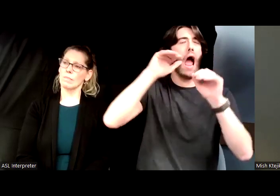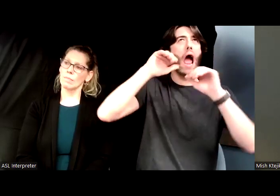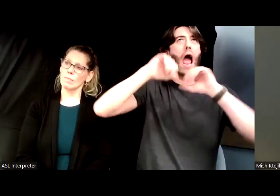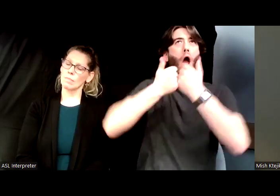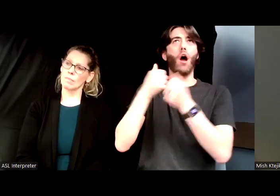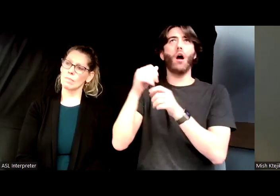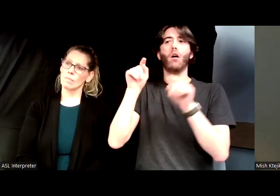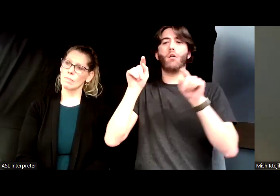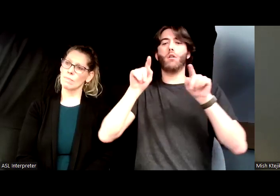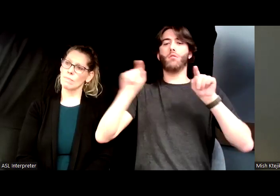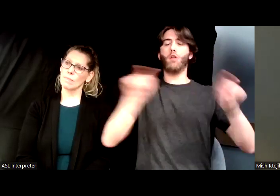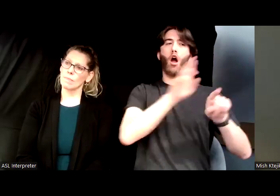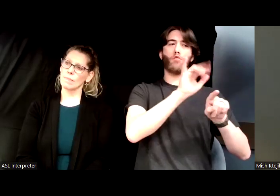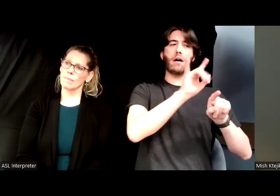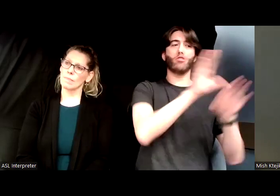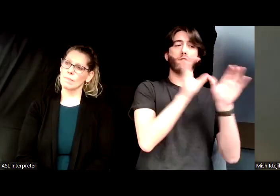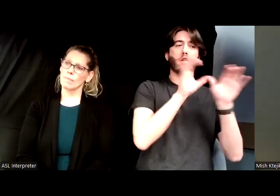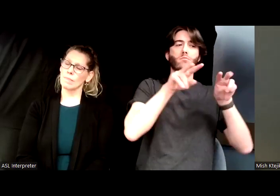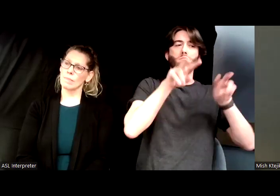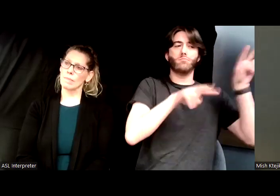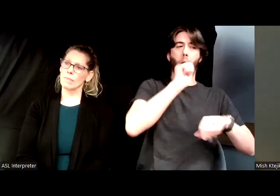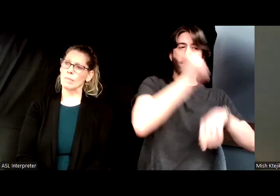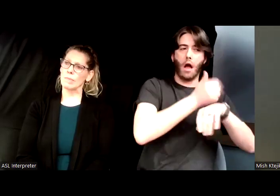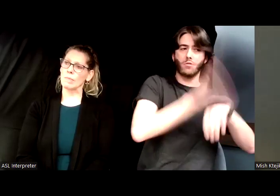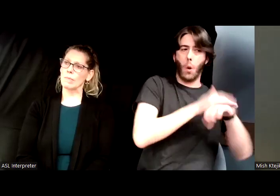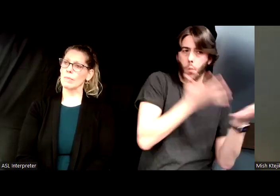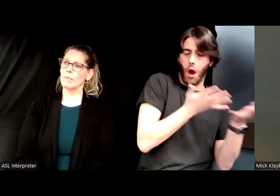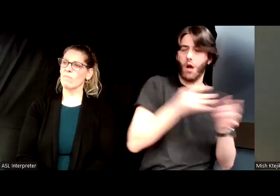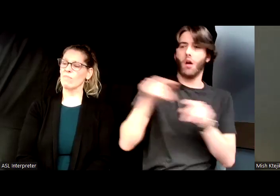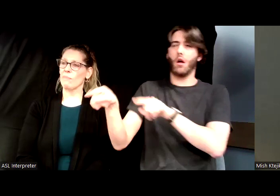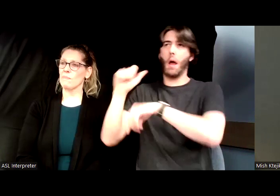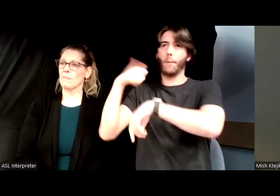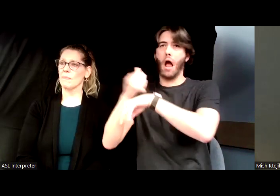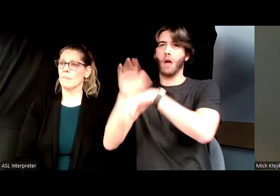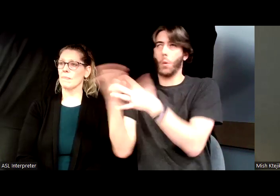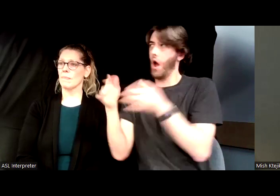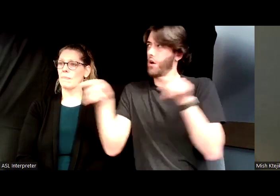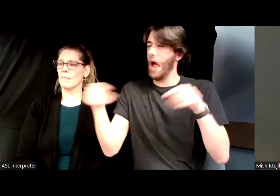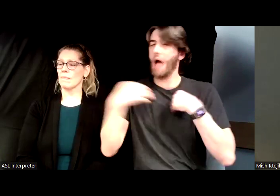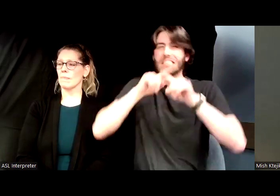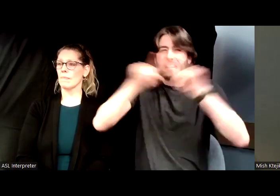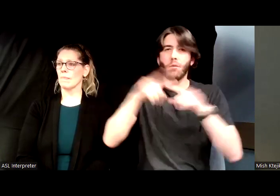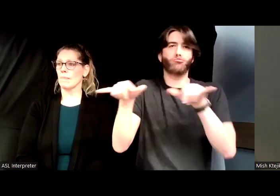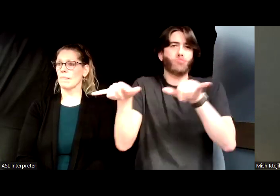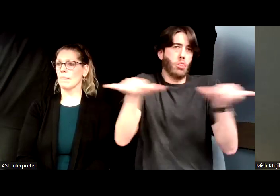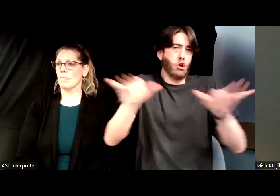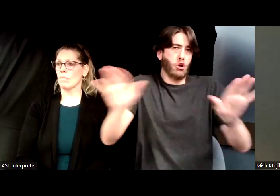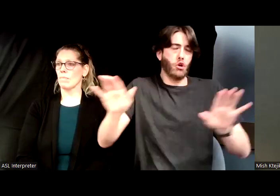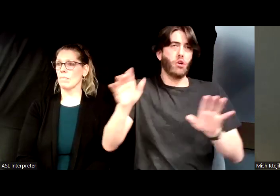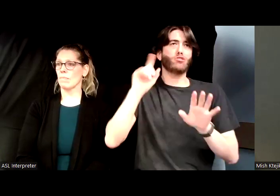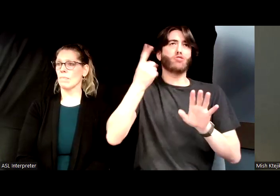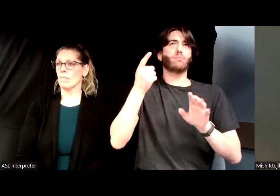And I can let Mich clarify on that. The differences between what is assessed in